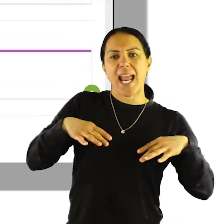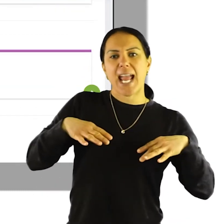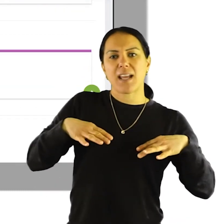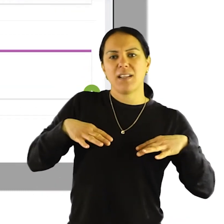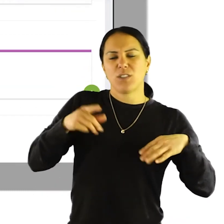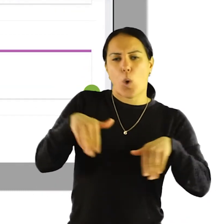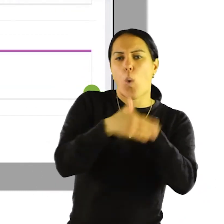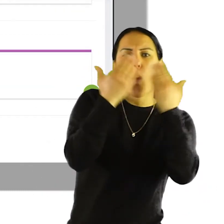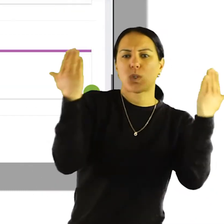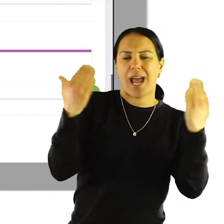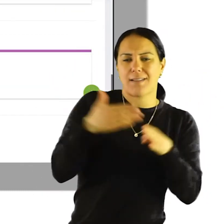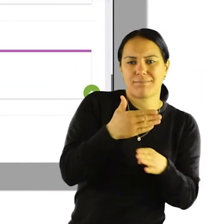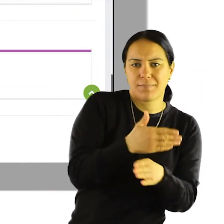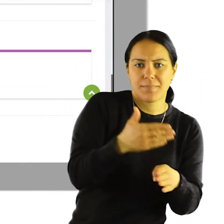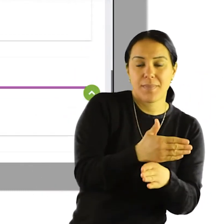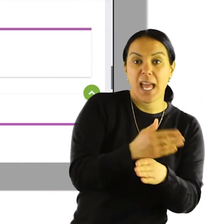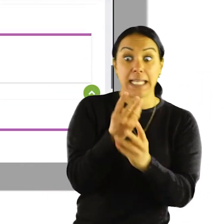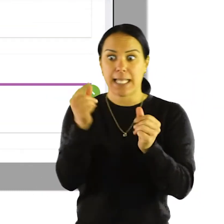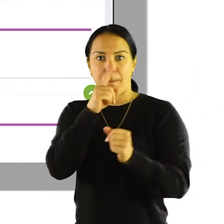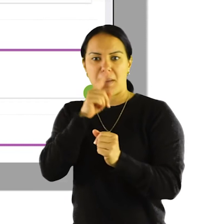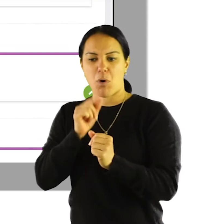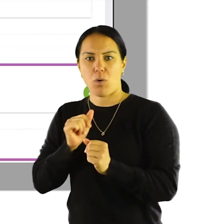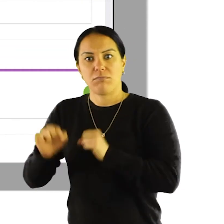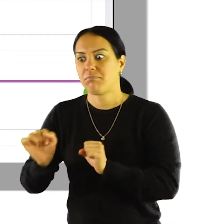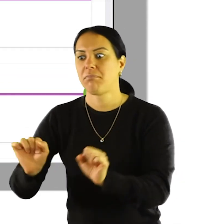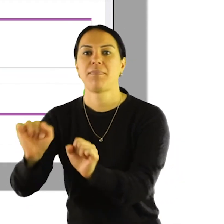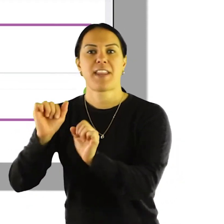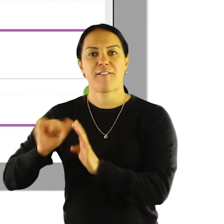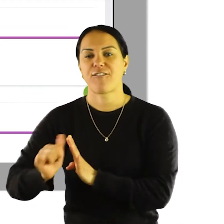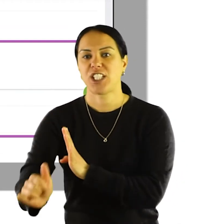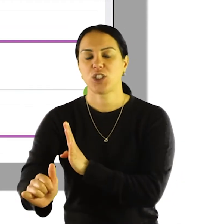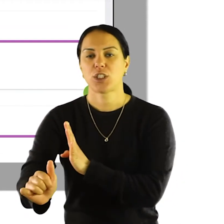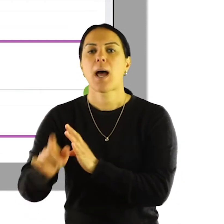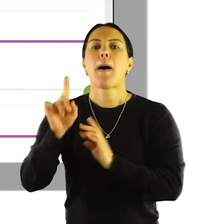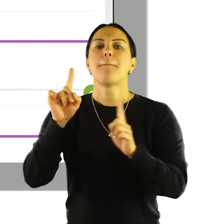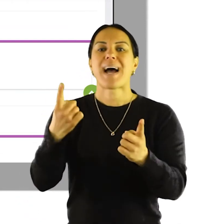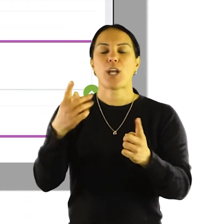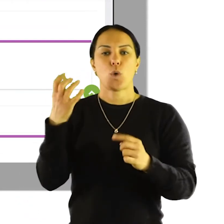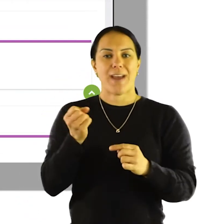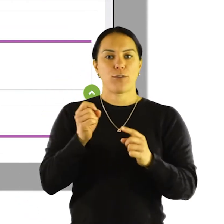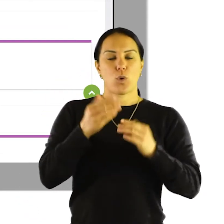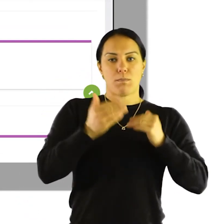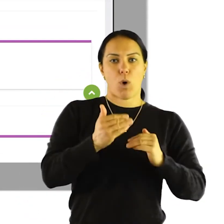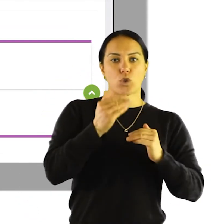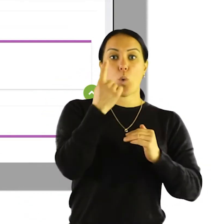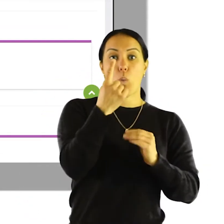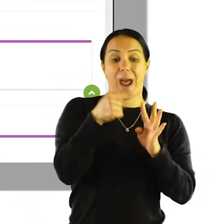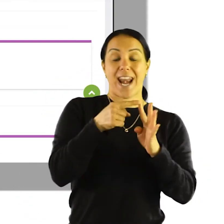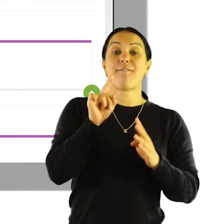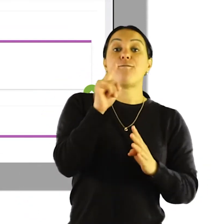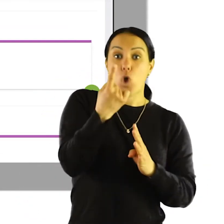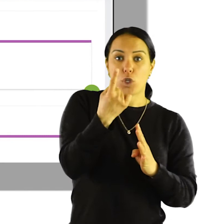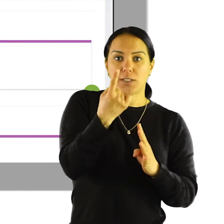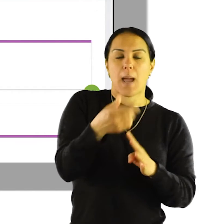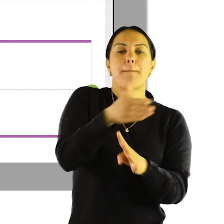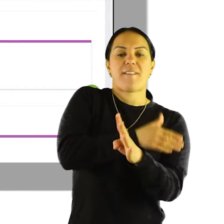like to rush ahead. That's totally fine if you'd like to. You won't be able to do module 2 until you've done module 1